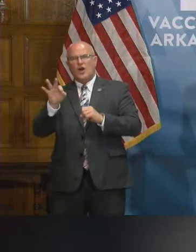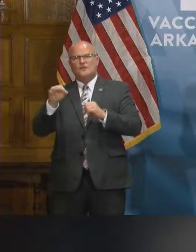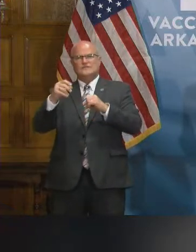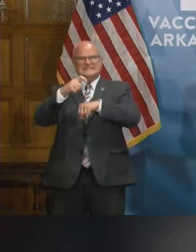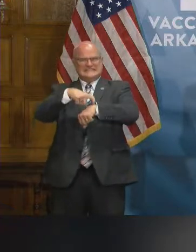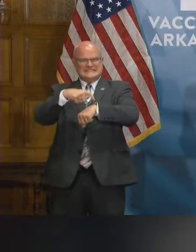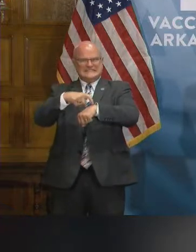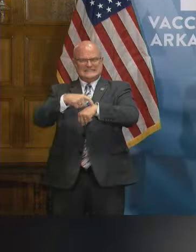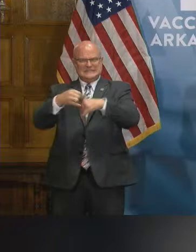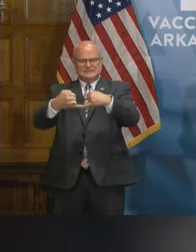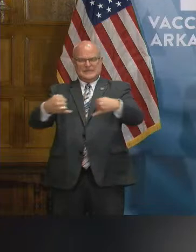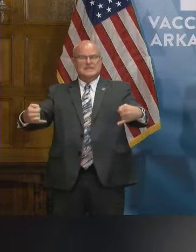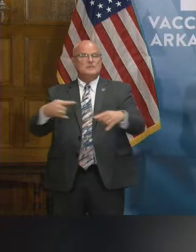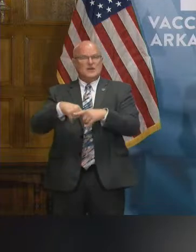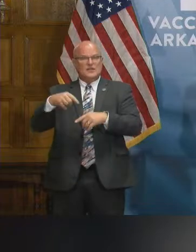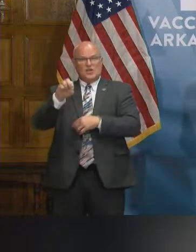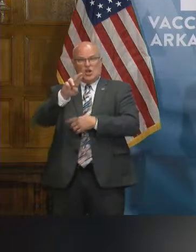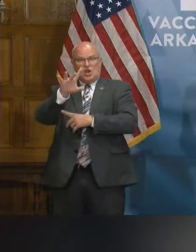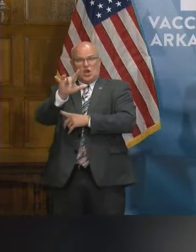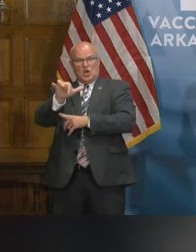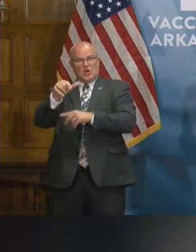but in those early months,